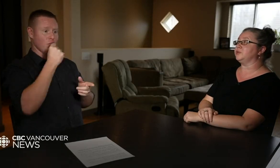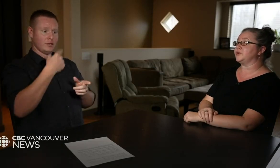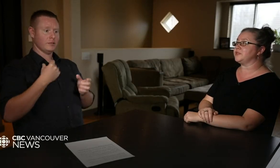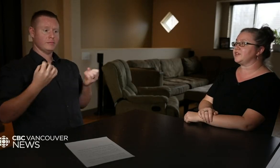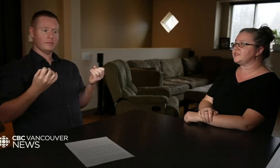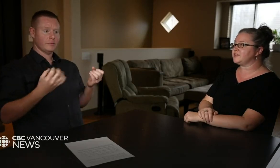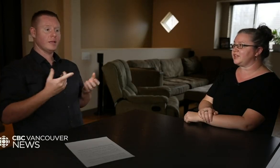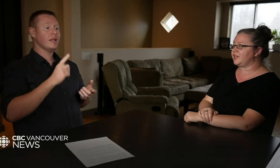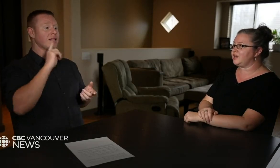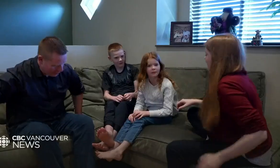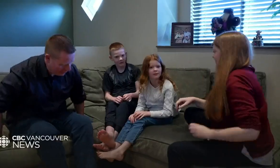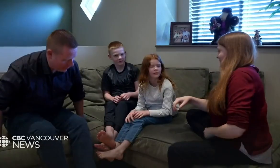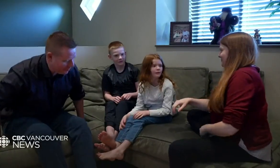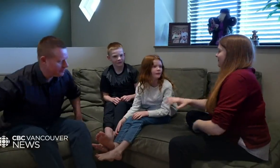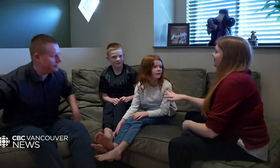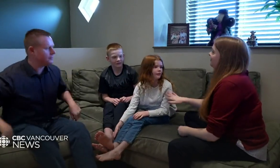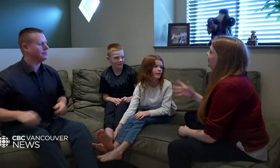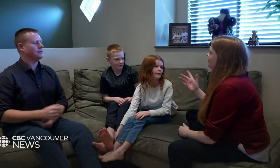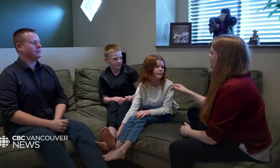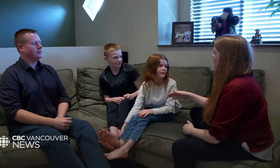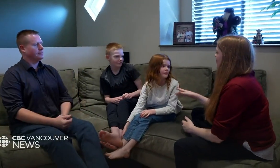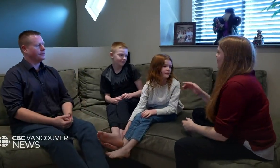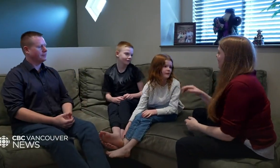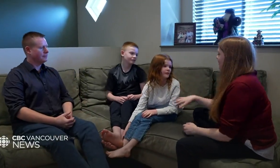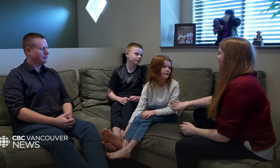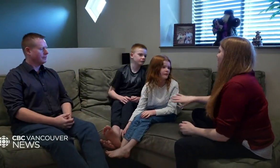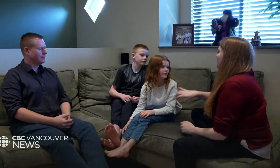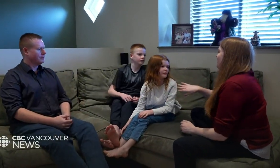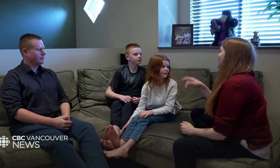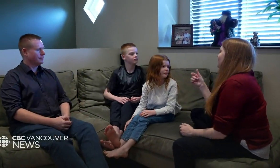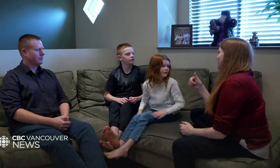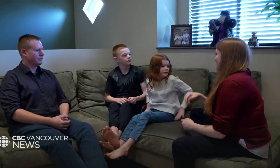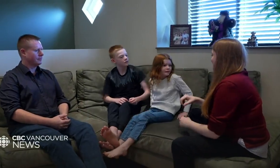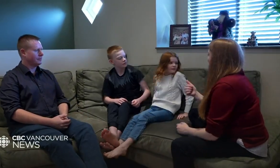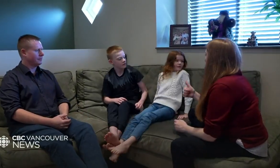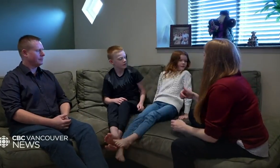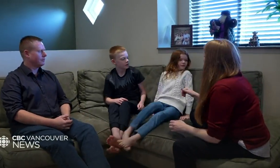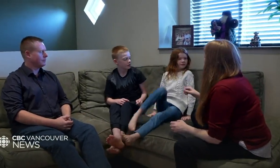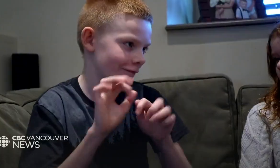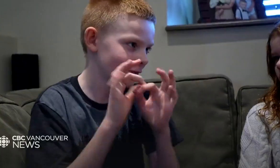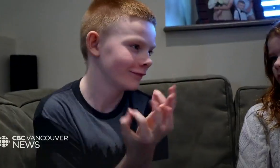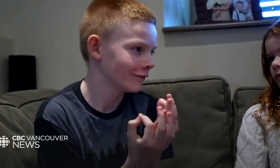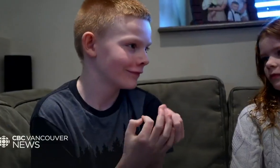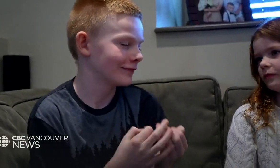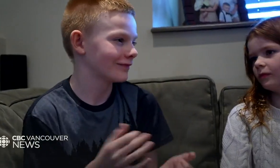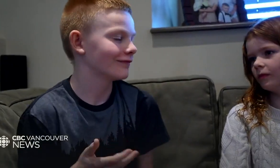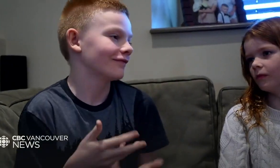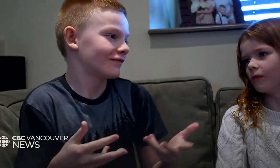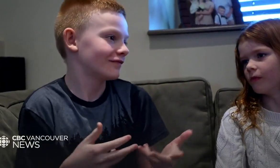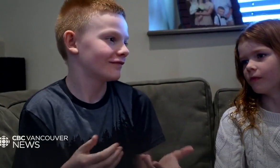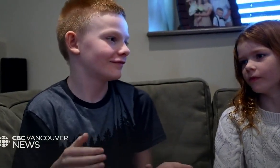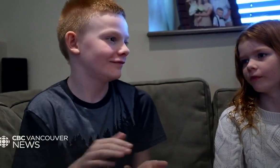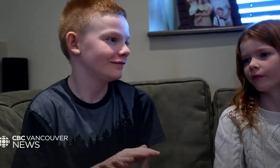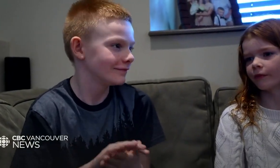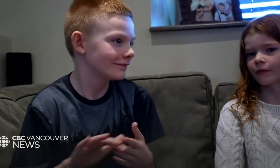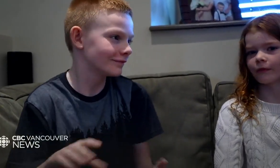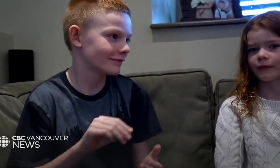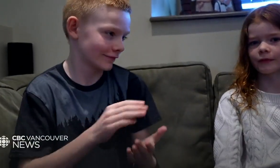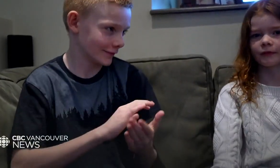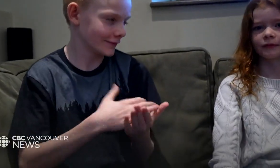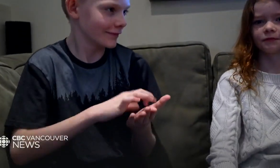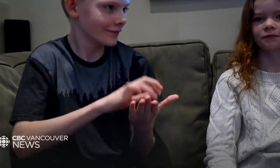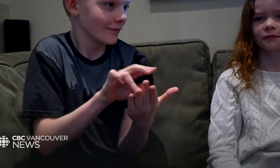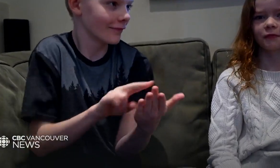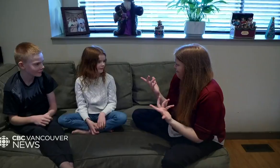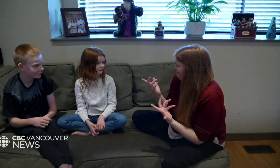is here for both of us today according to the Western Association of Visual Language Interpreters there are just over 250 interpreters in the